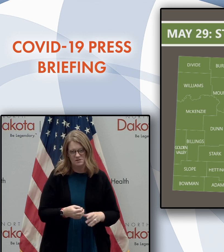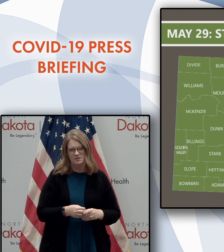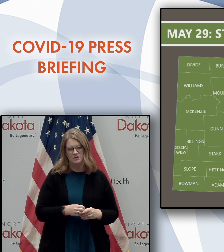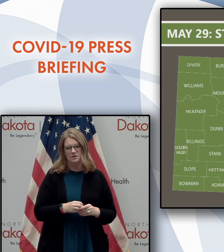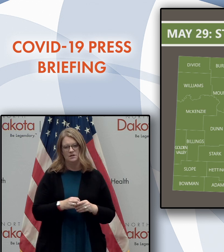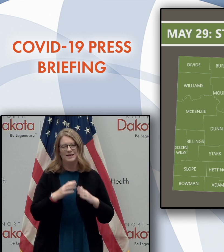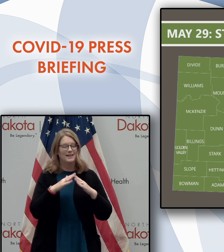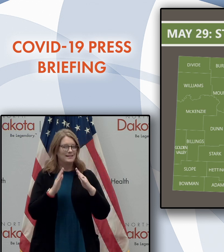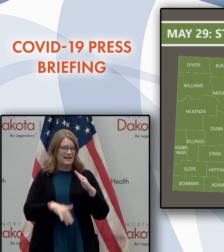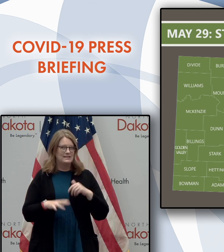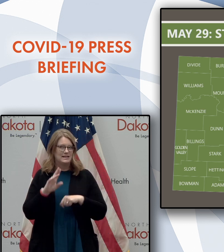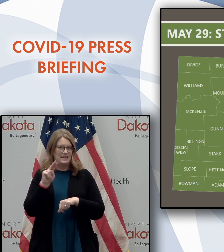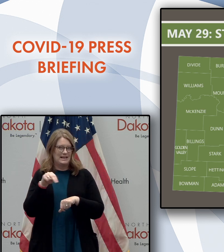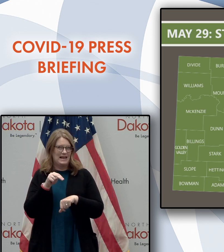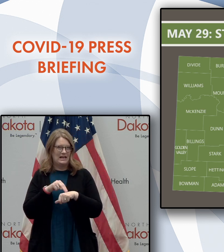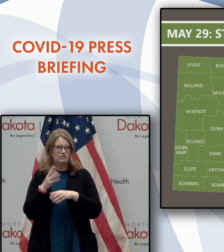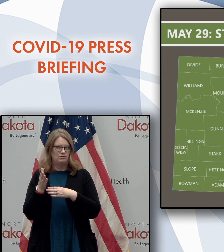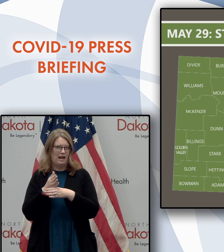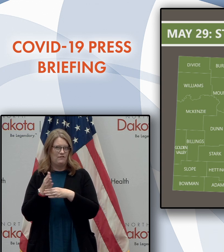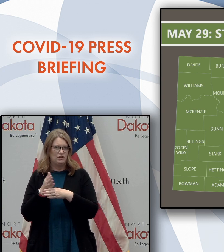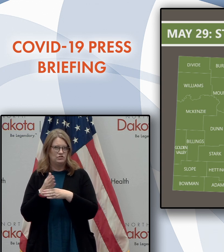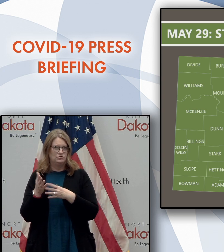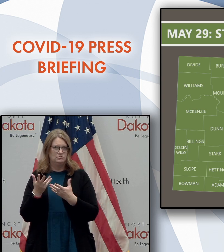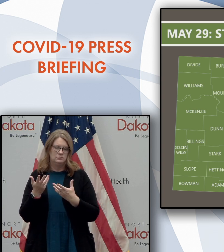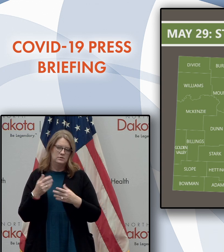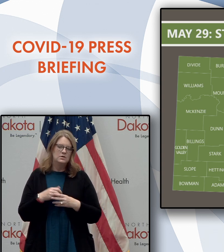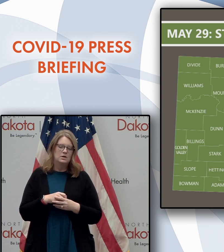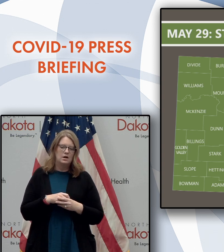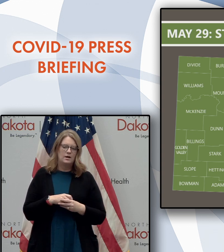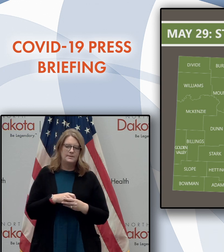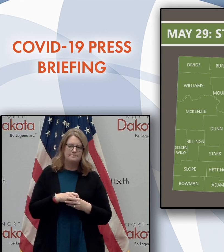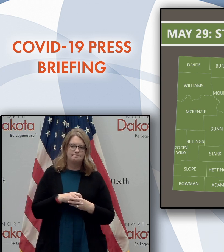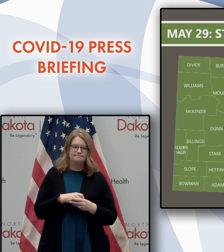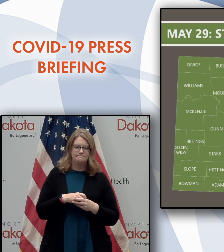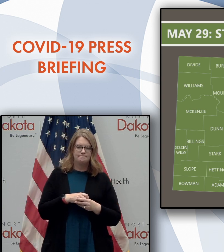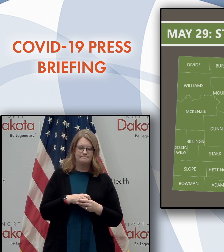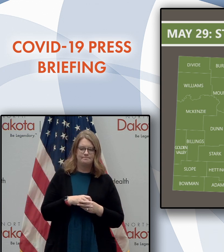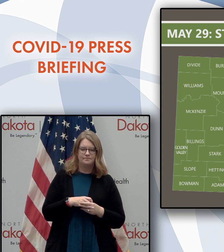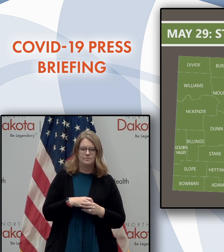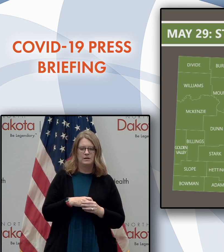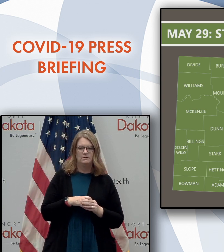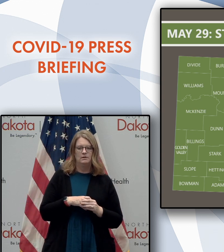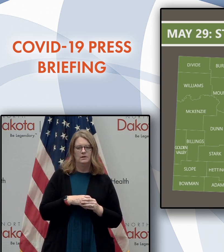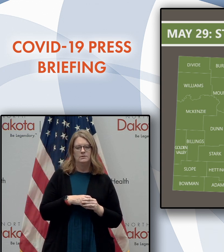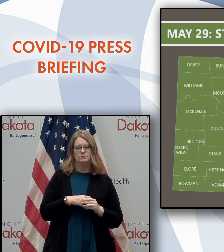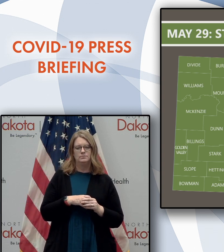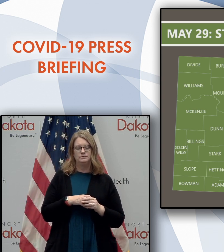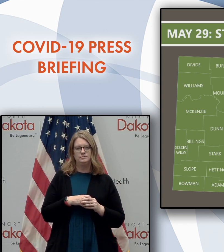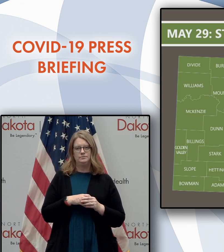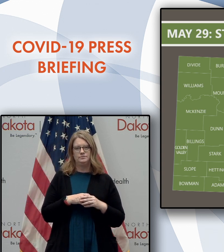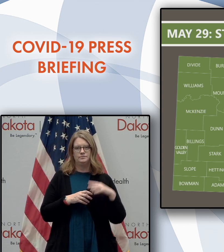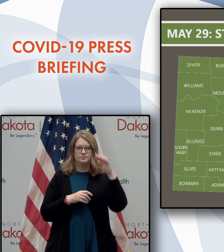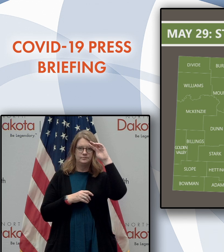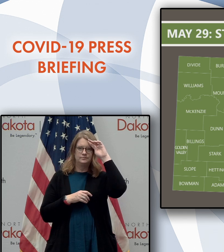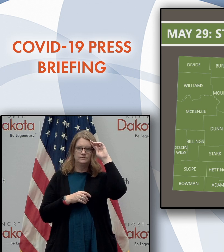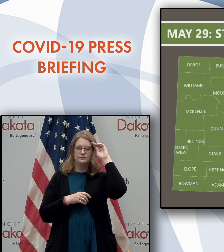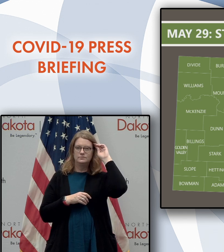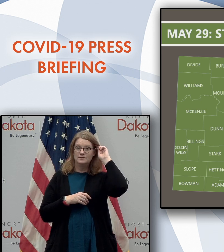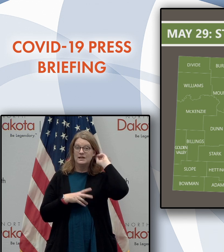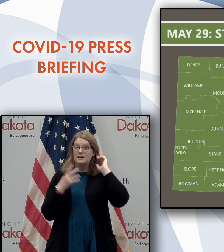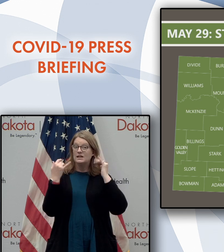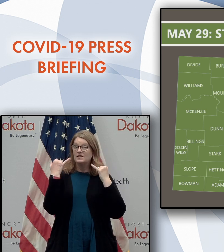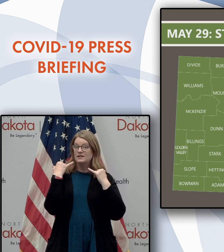less than the national average by about a third. So we were at low risk. As we headed back into opening up